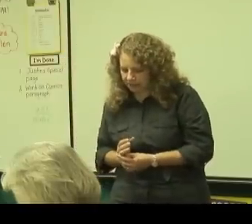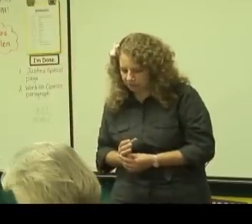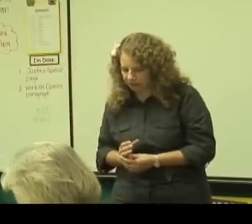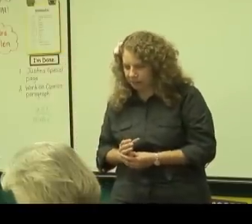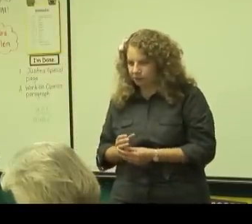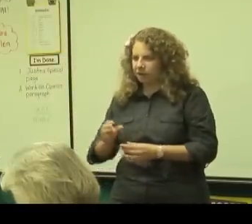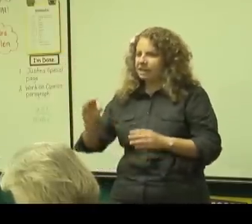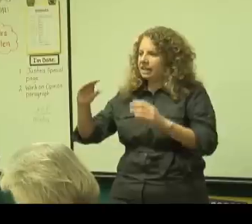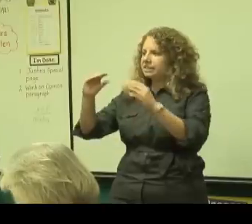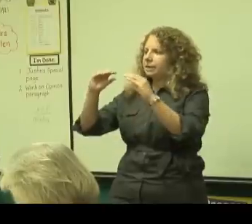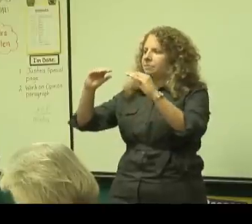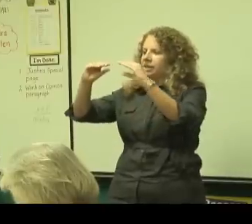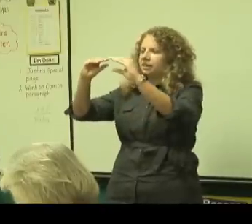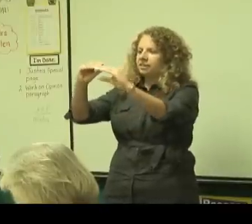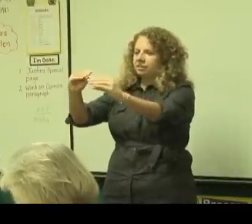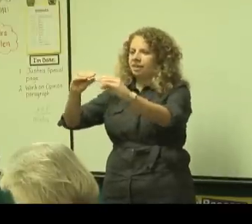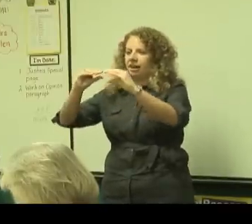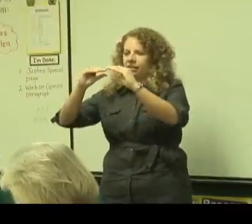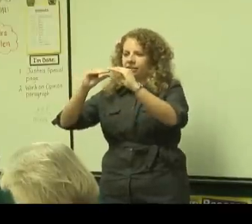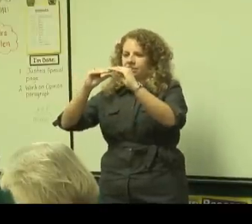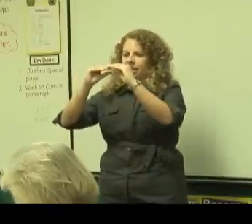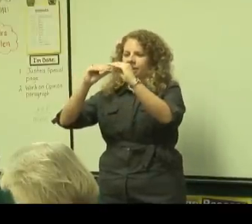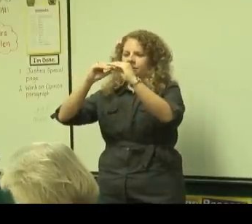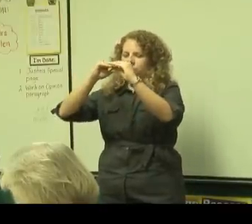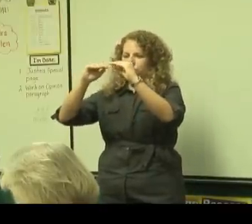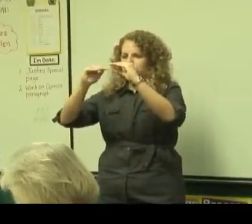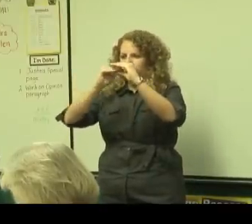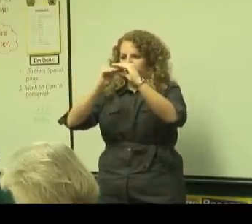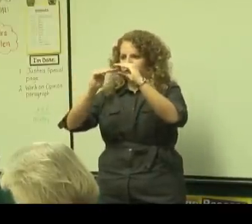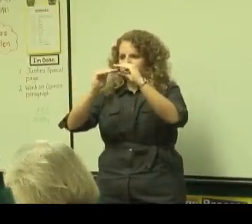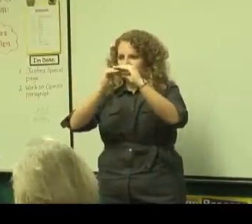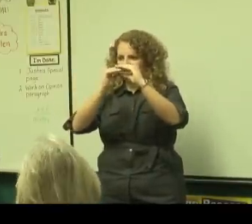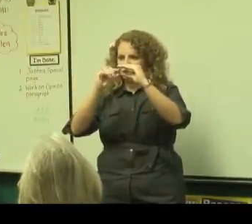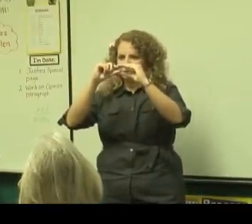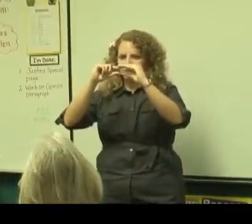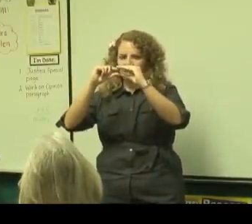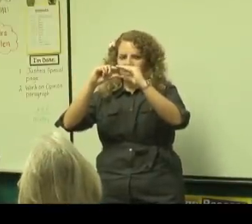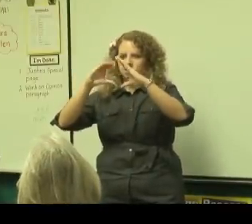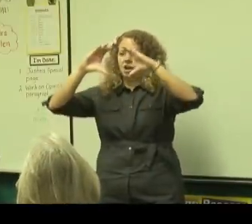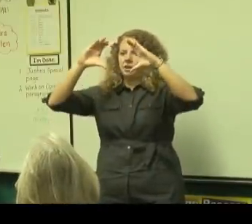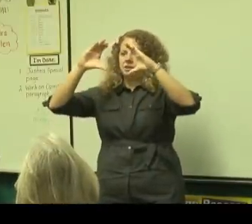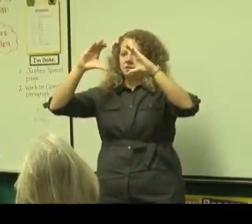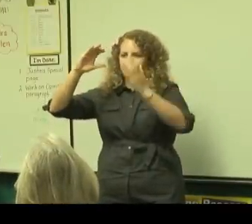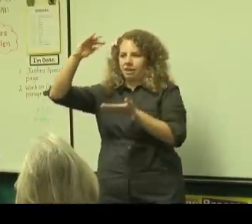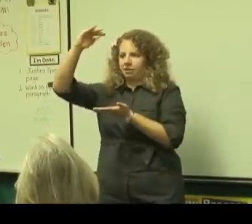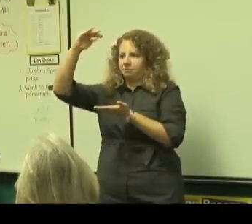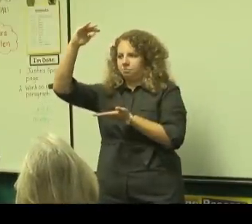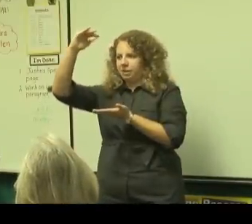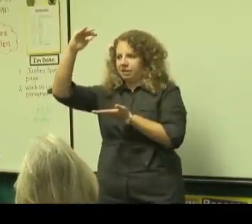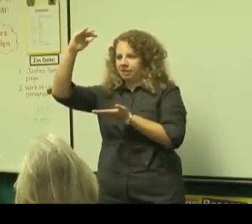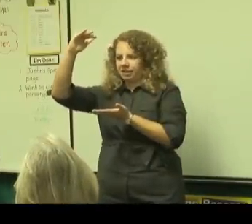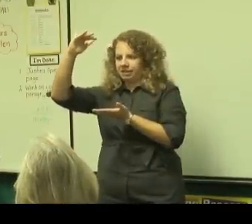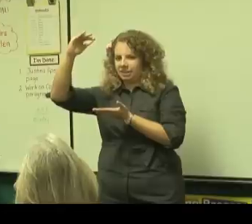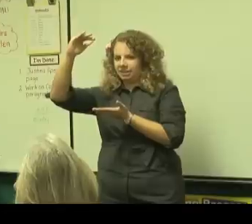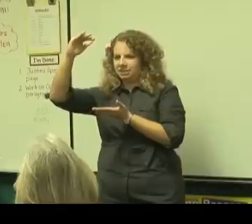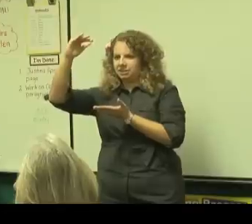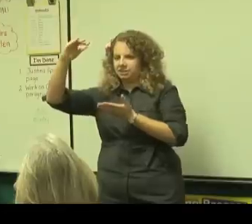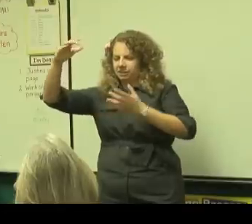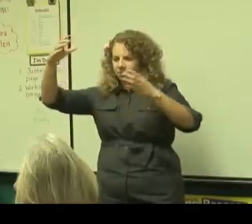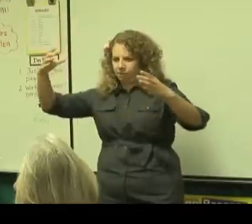or a hamburger. It's something that is like smaller. You know what I mean? Like it's not like big like this and